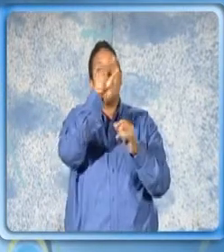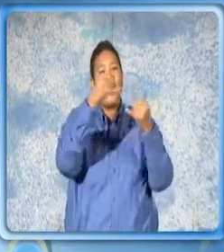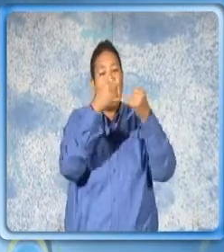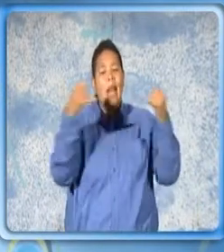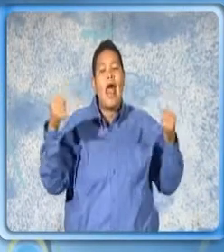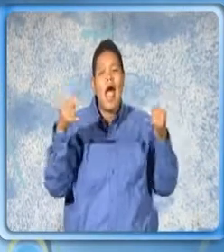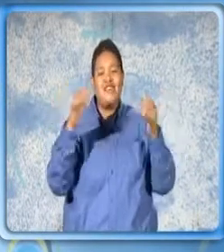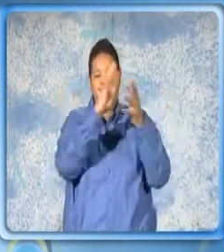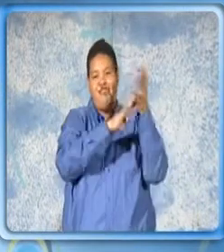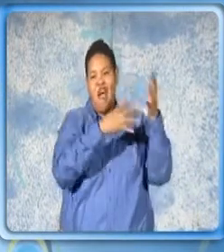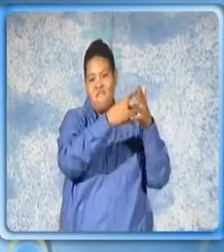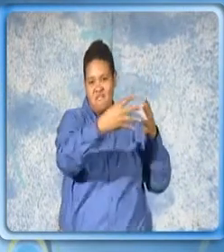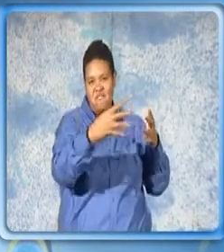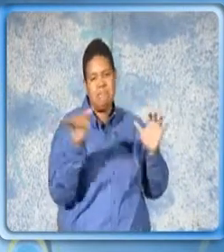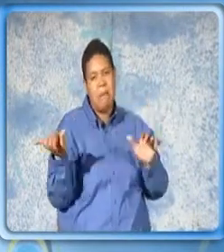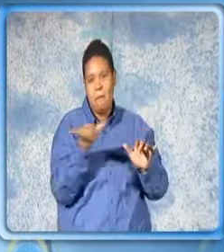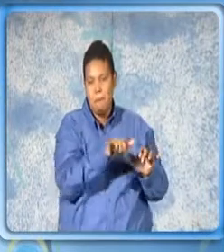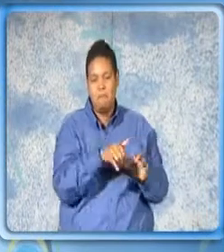graphs.